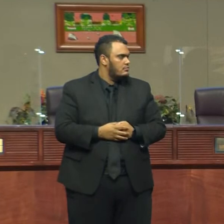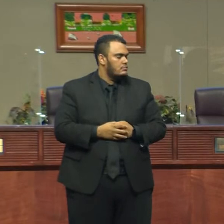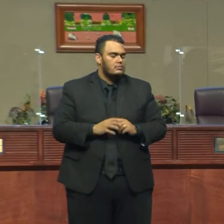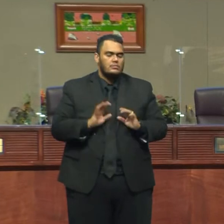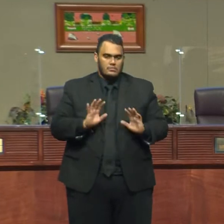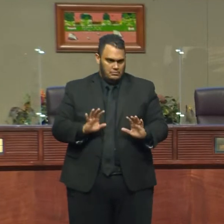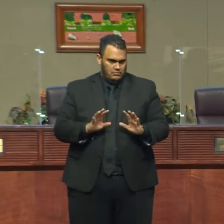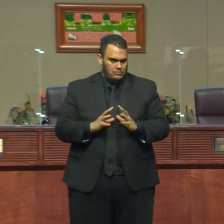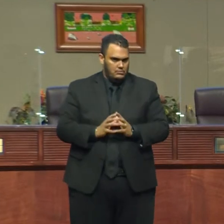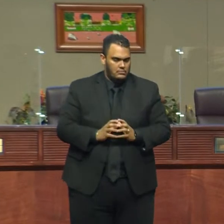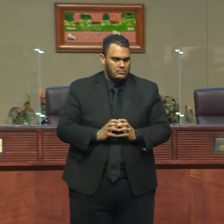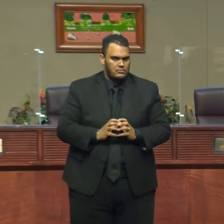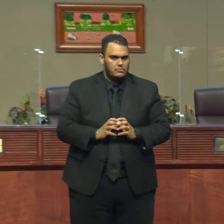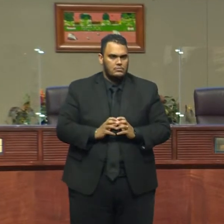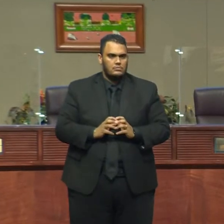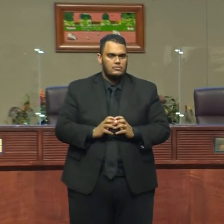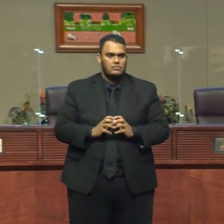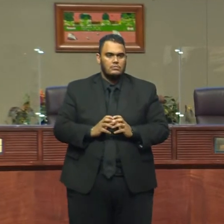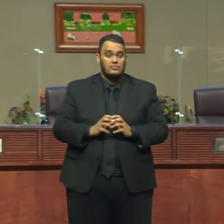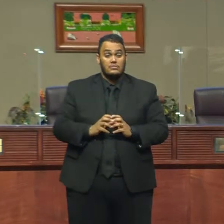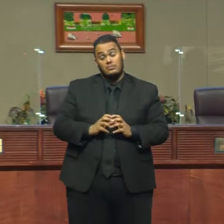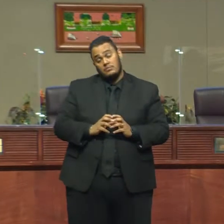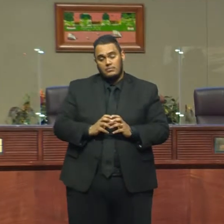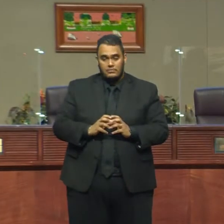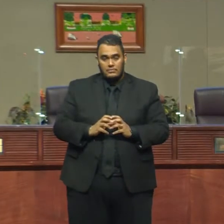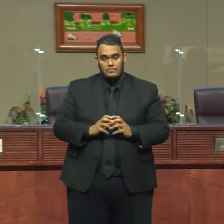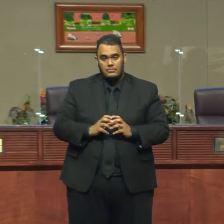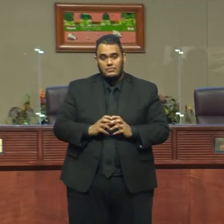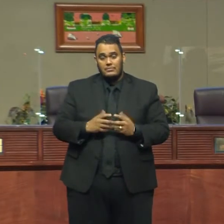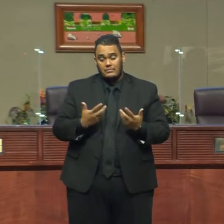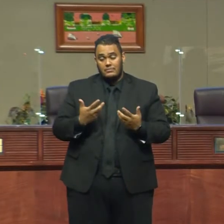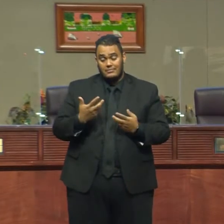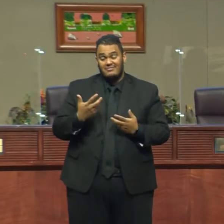So the devil's in the details.